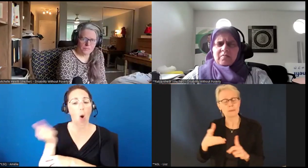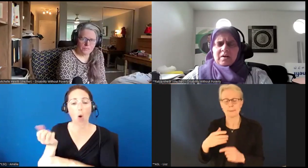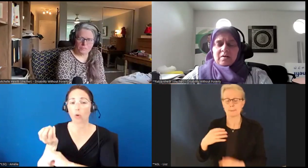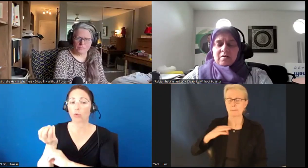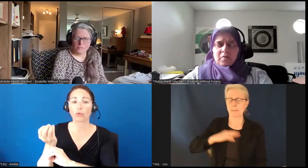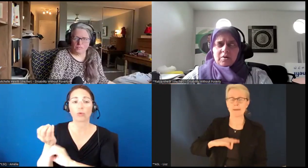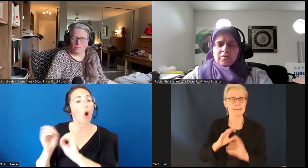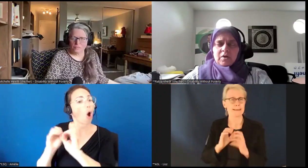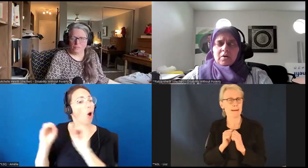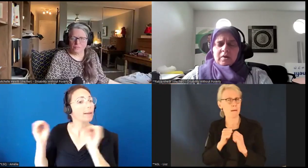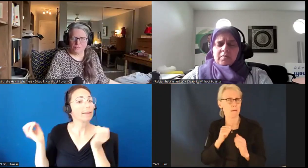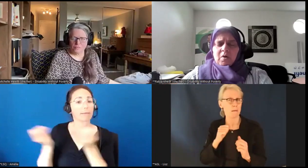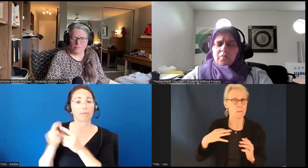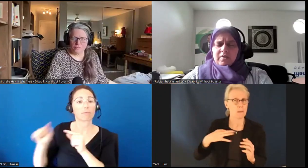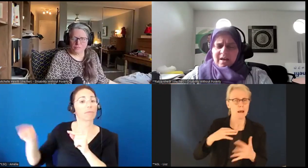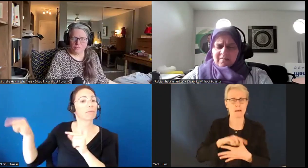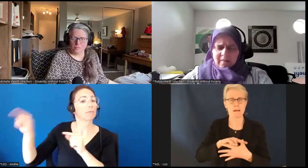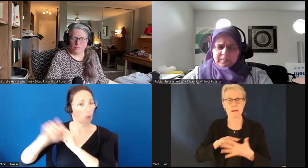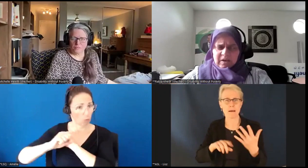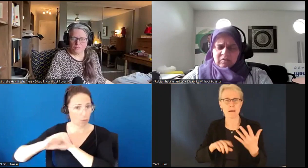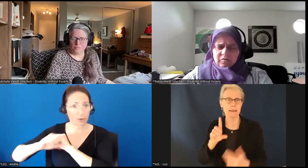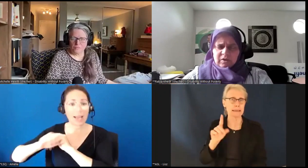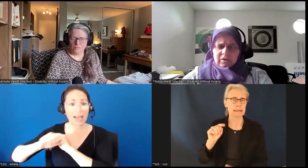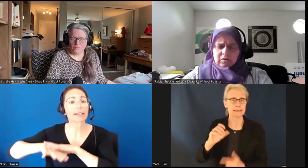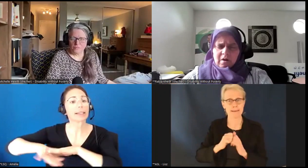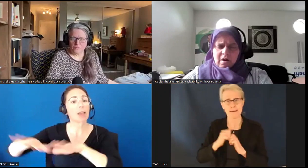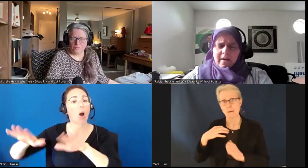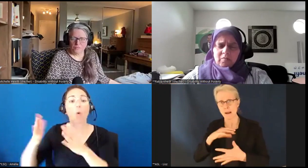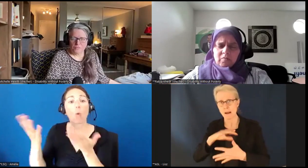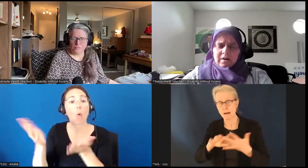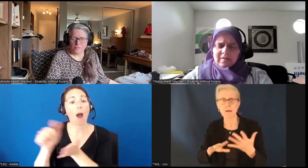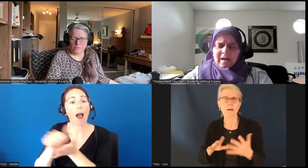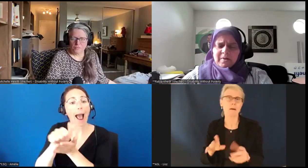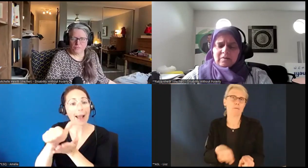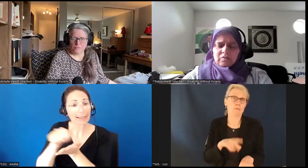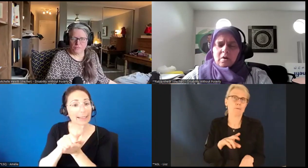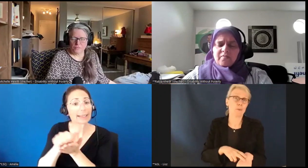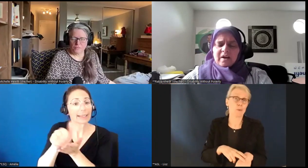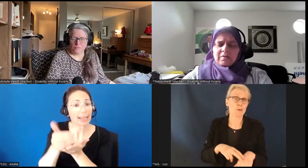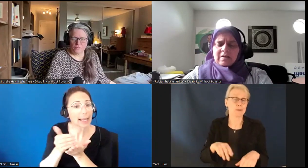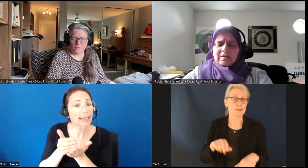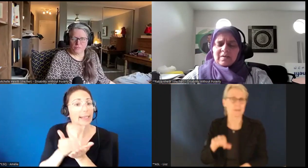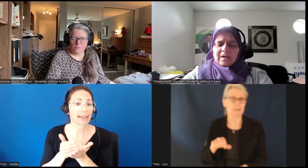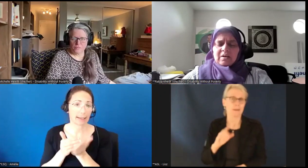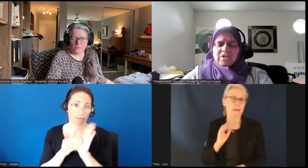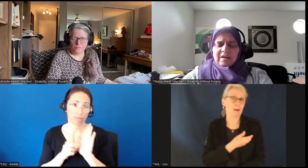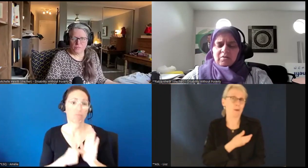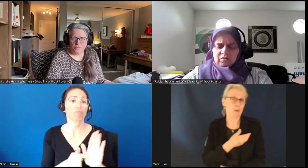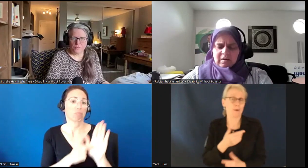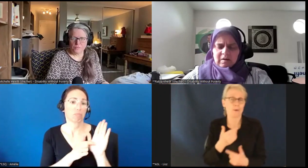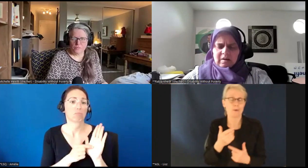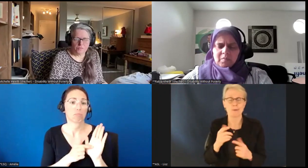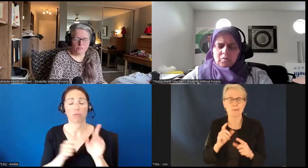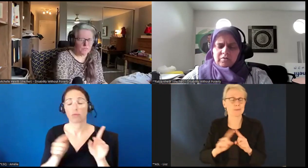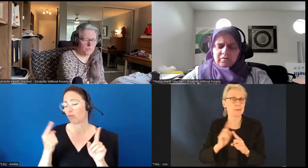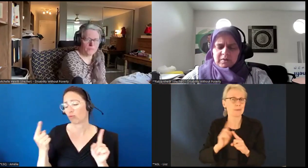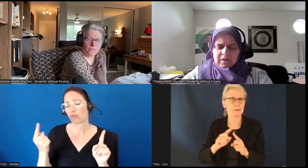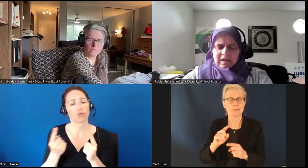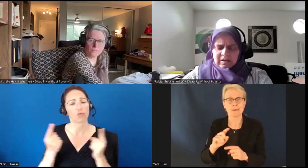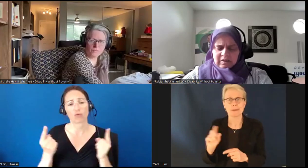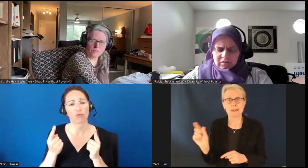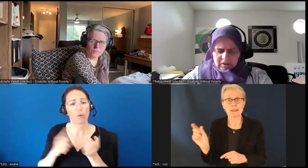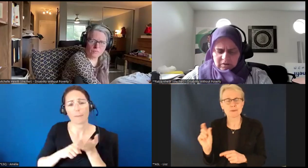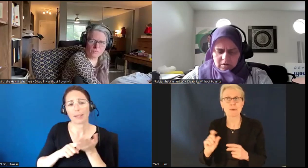Disability Benefit. And of course, we will always have updates for you around what is happening through our various channels and modes